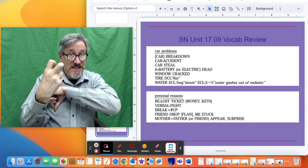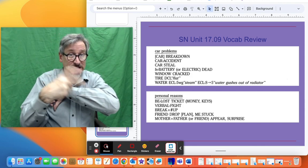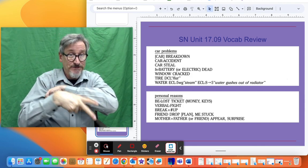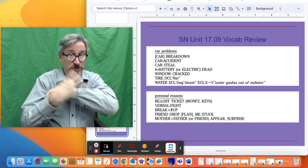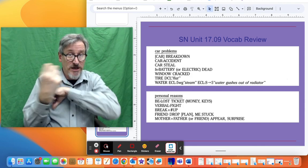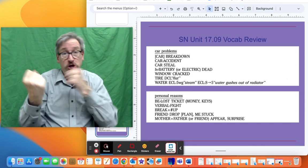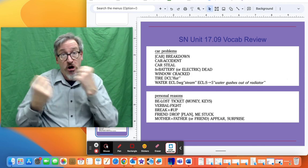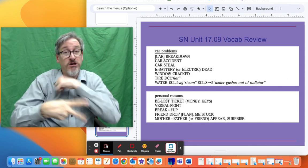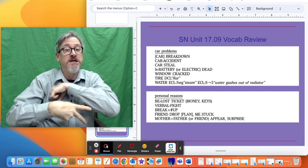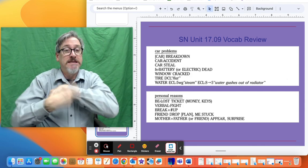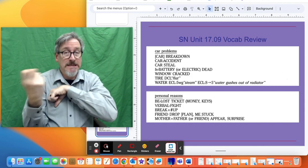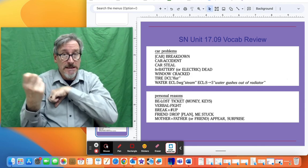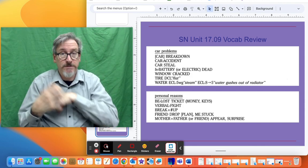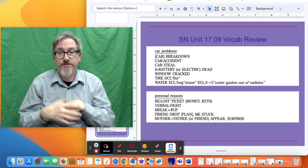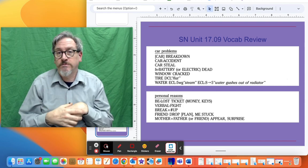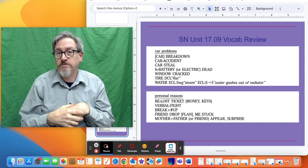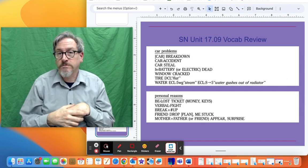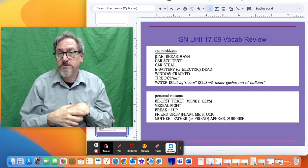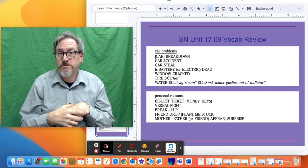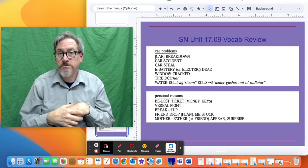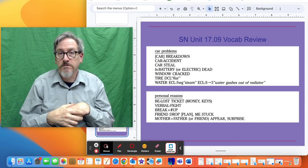Steel, right? Steel.